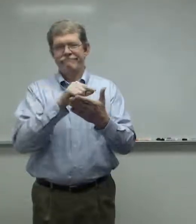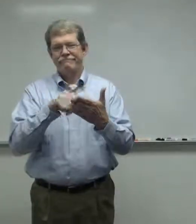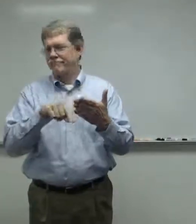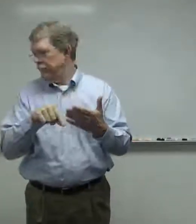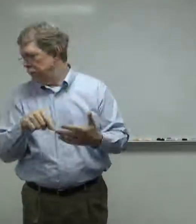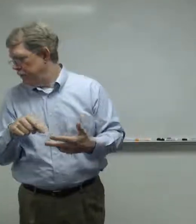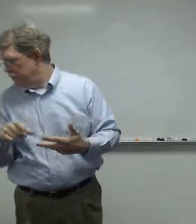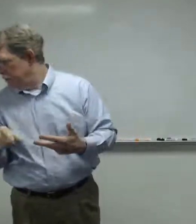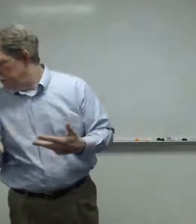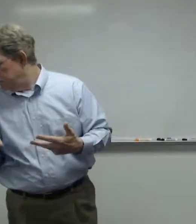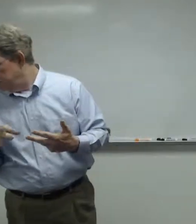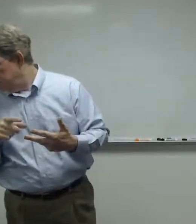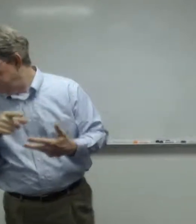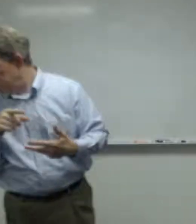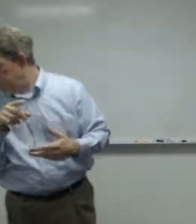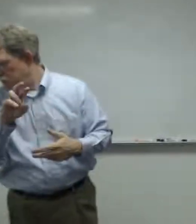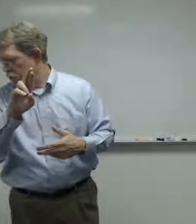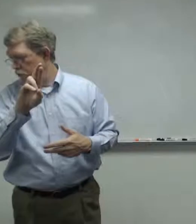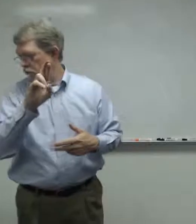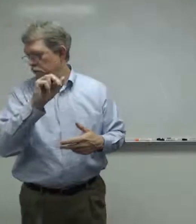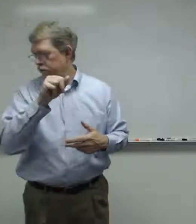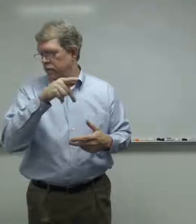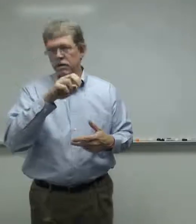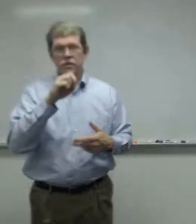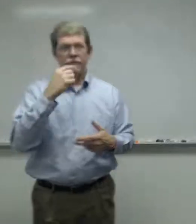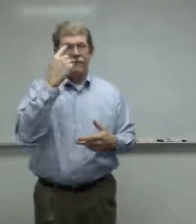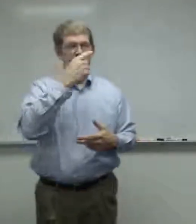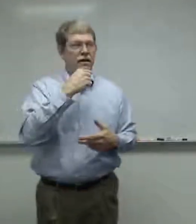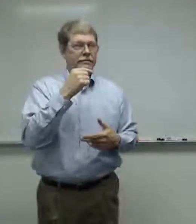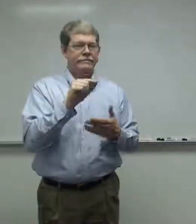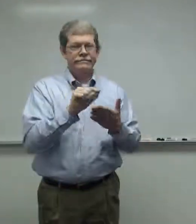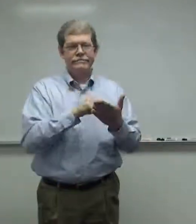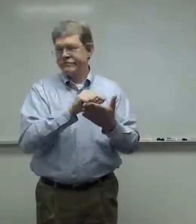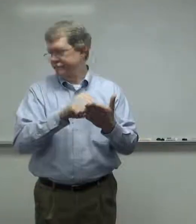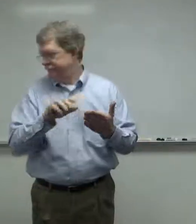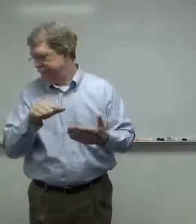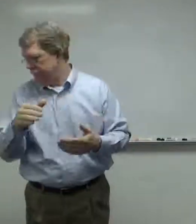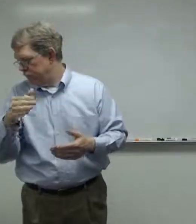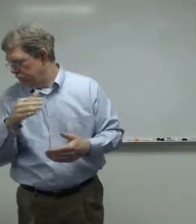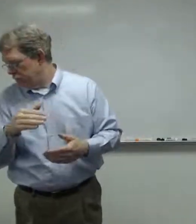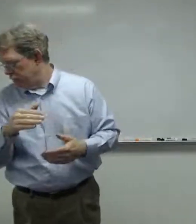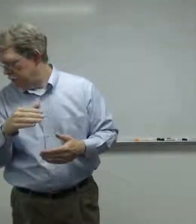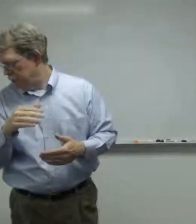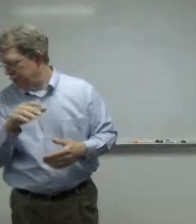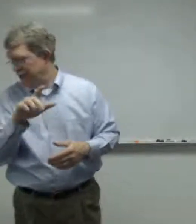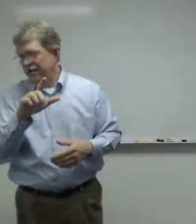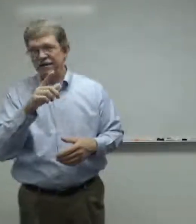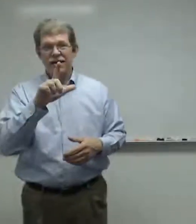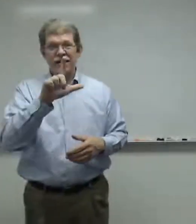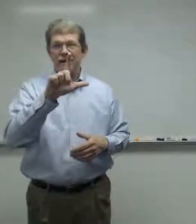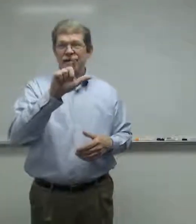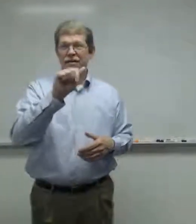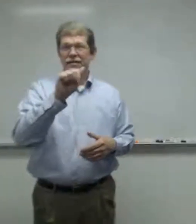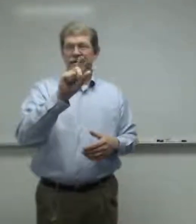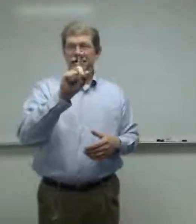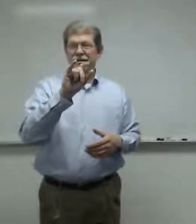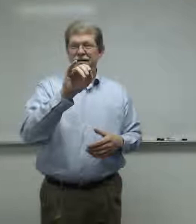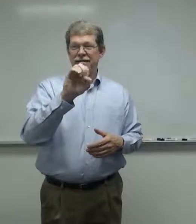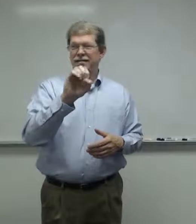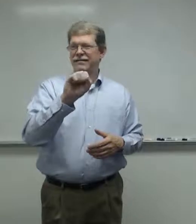Some of these I just have a big X through the red face. We're not doing that one. And